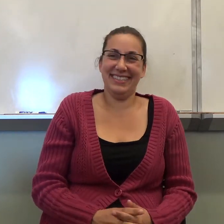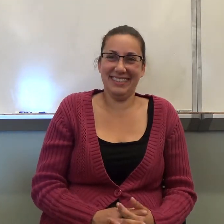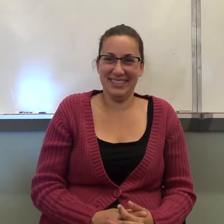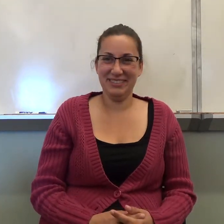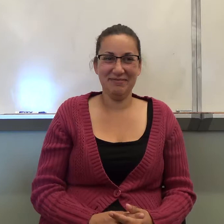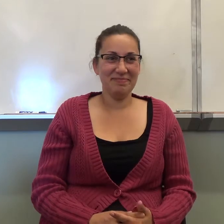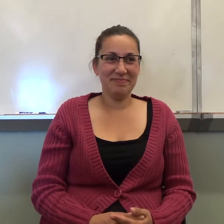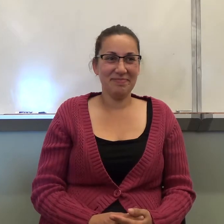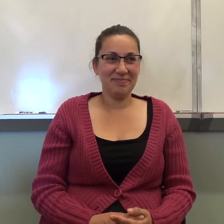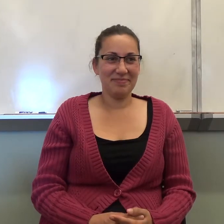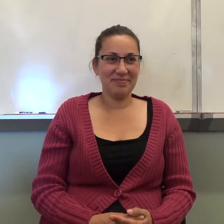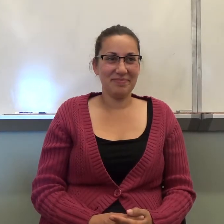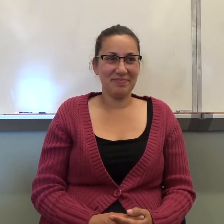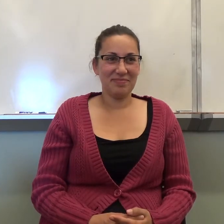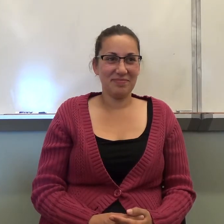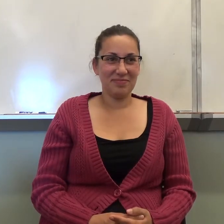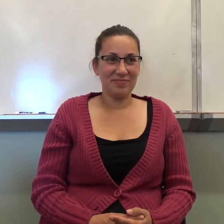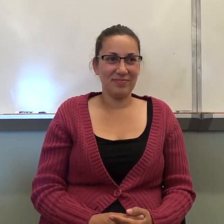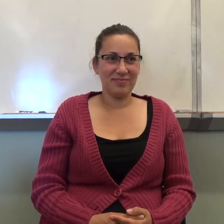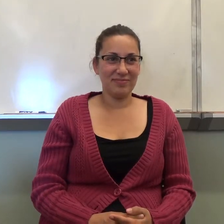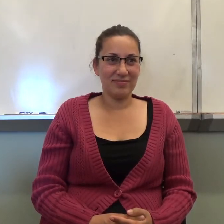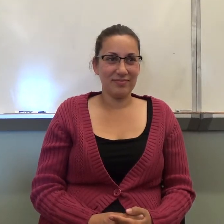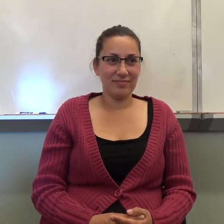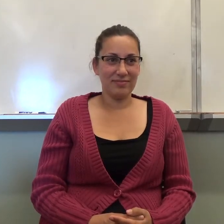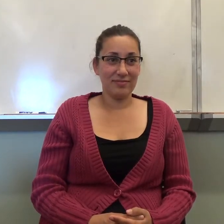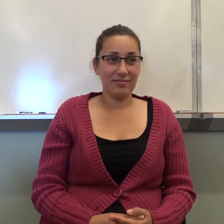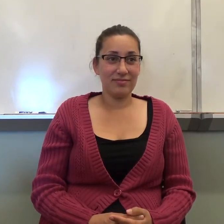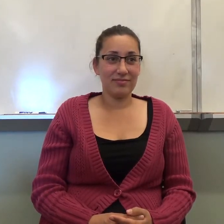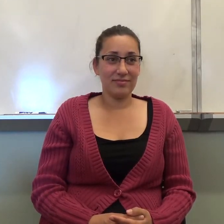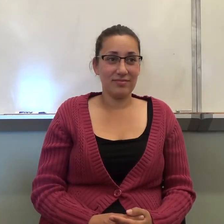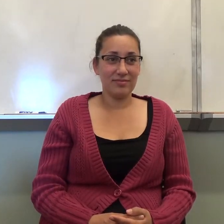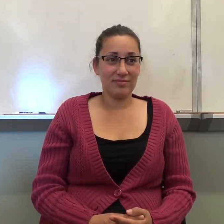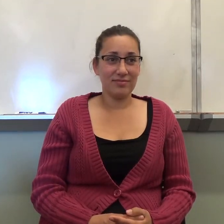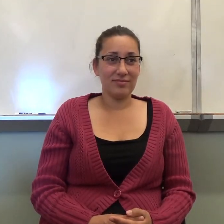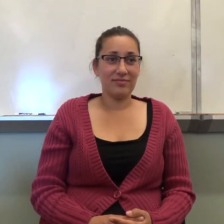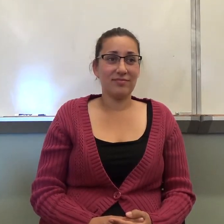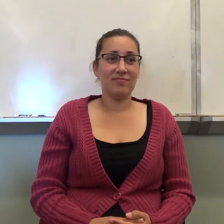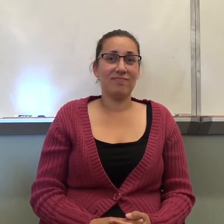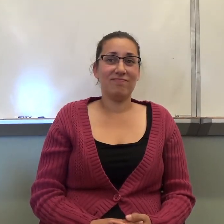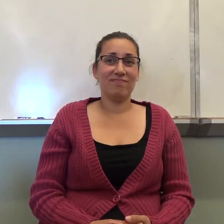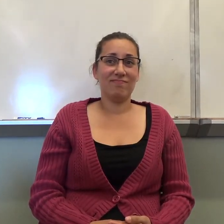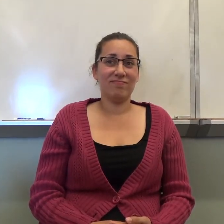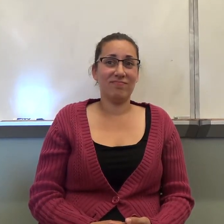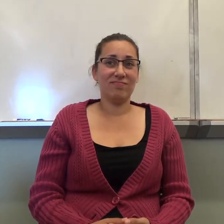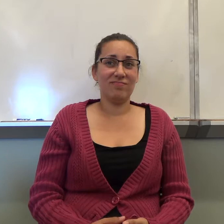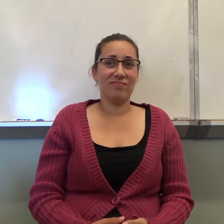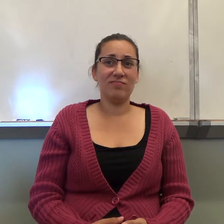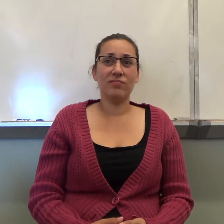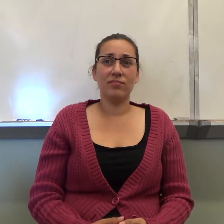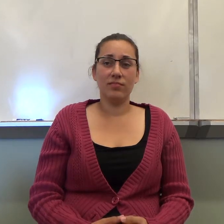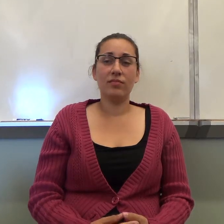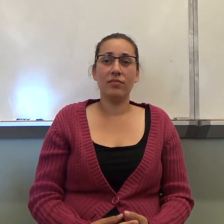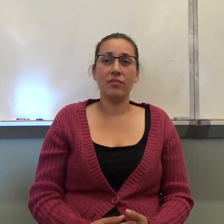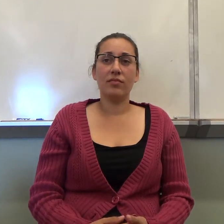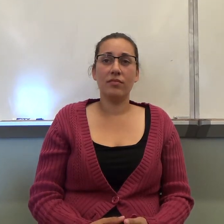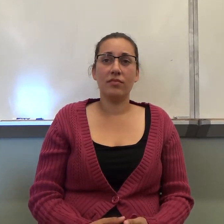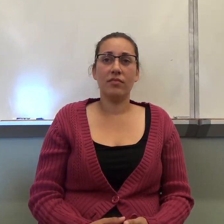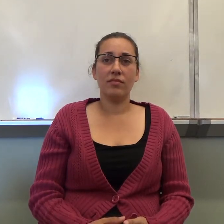it'd be a -1 times a -4, which gives you a plus 4a. Now here, I